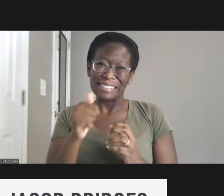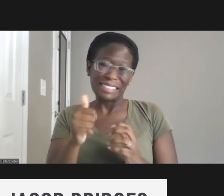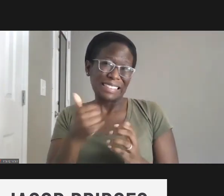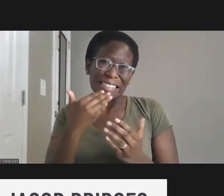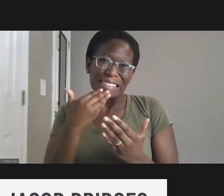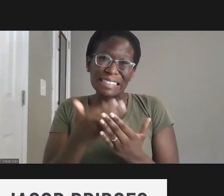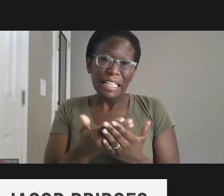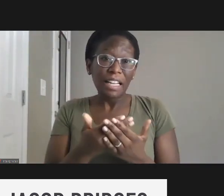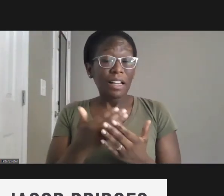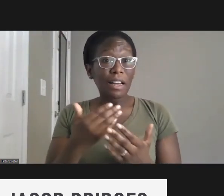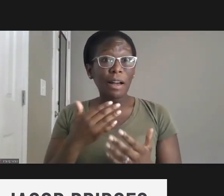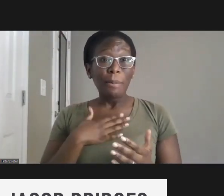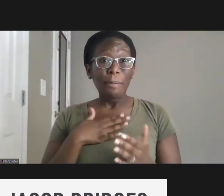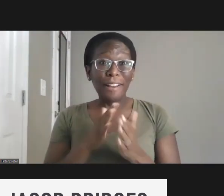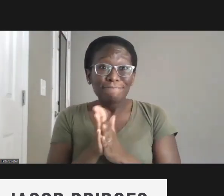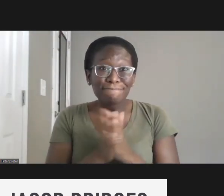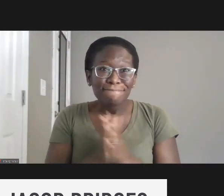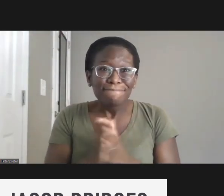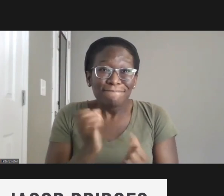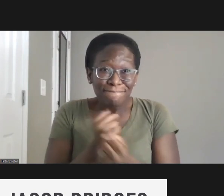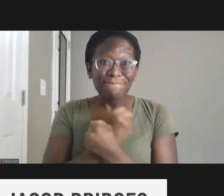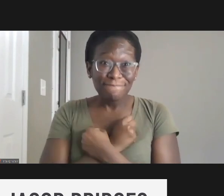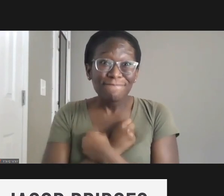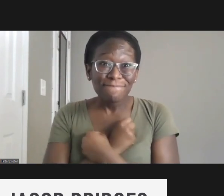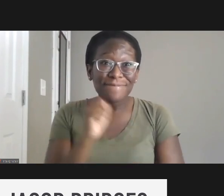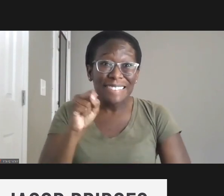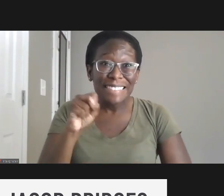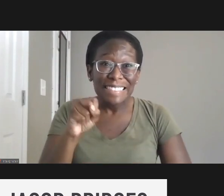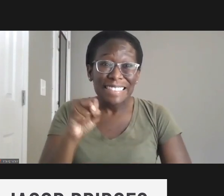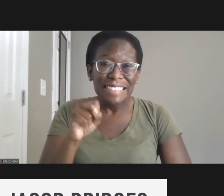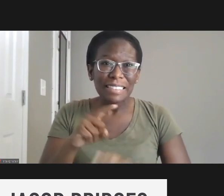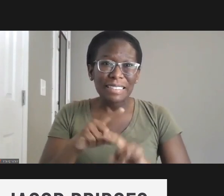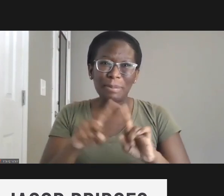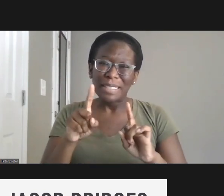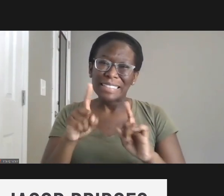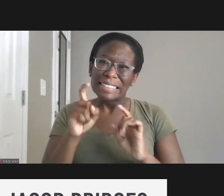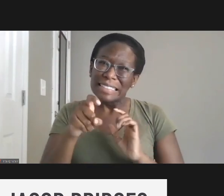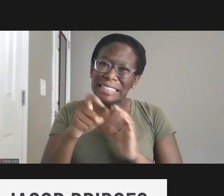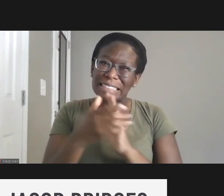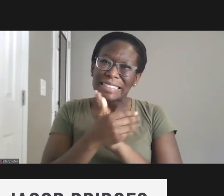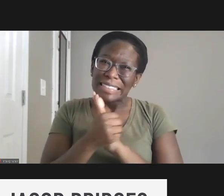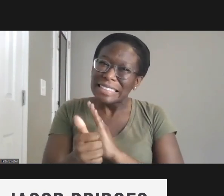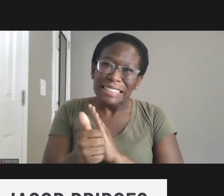for the work they were doing, but not the necessary skills that were needed to thrive.